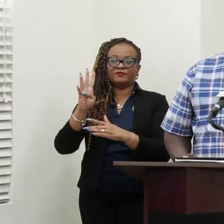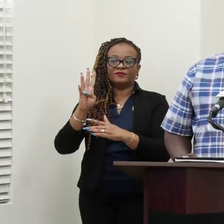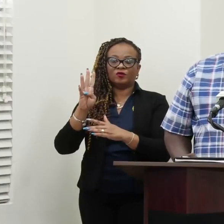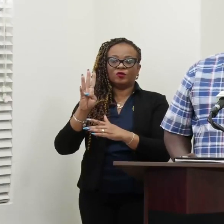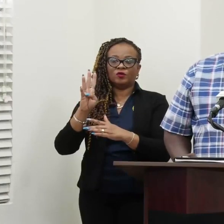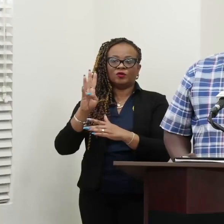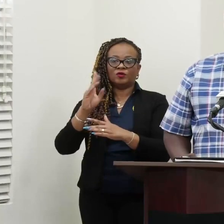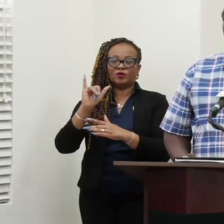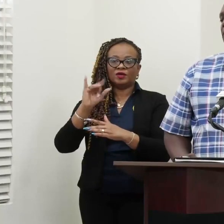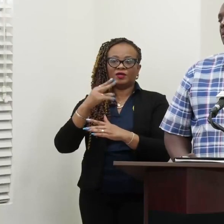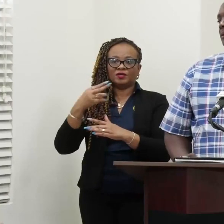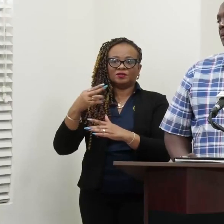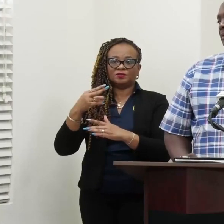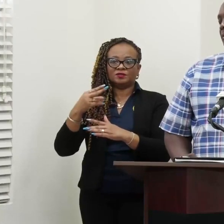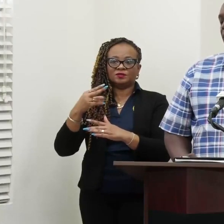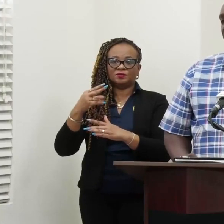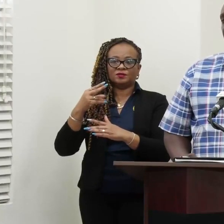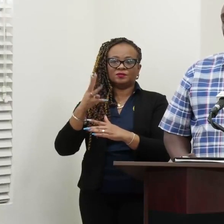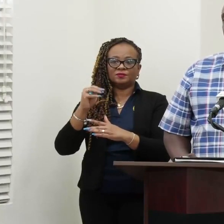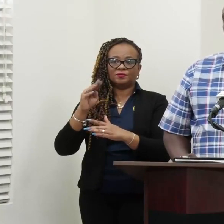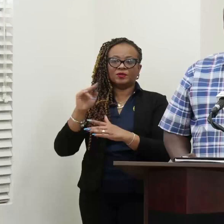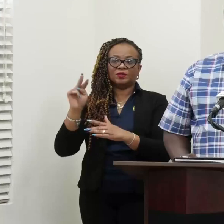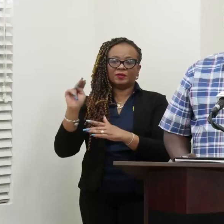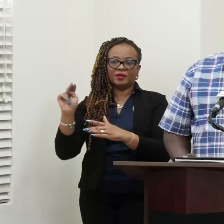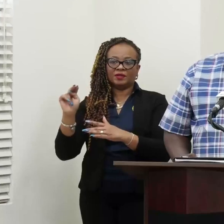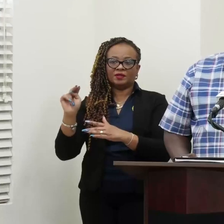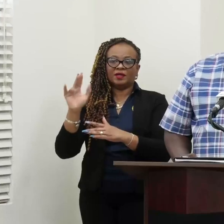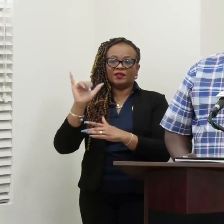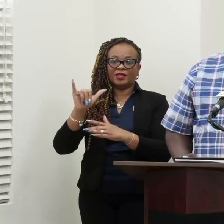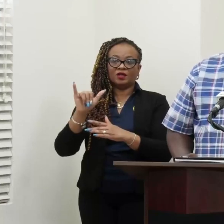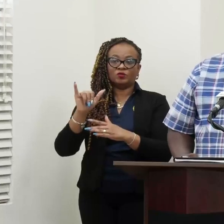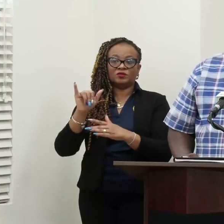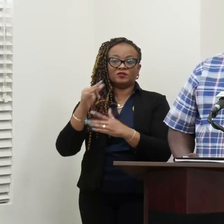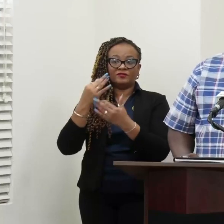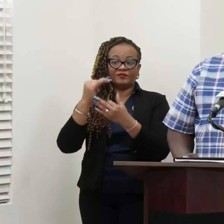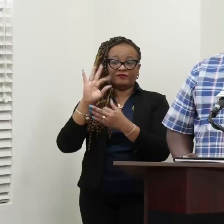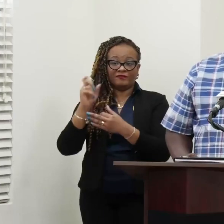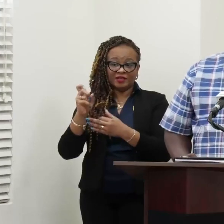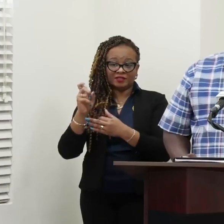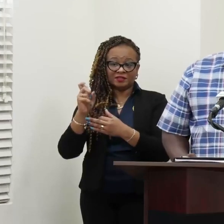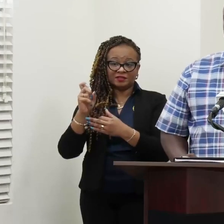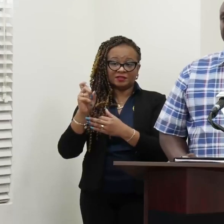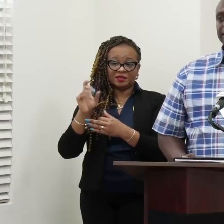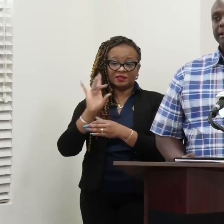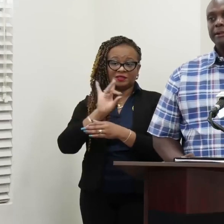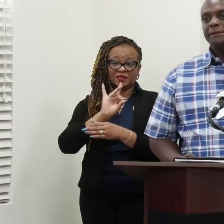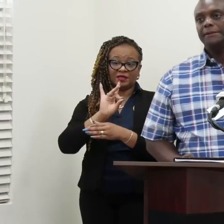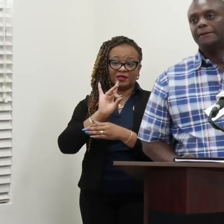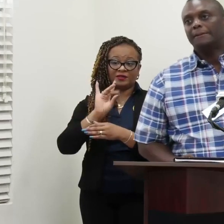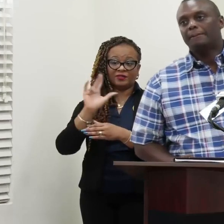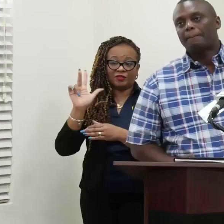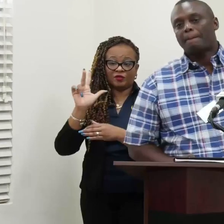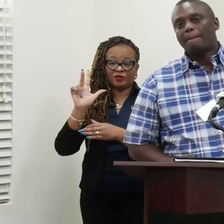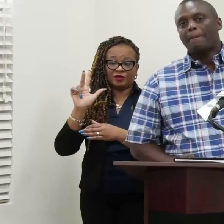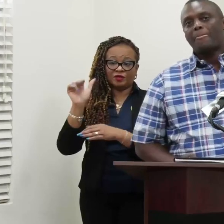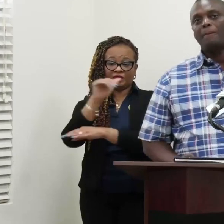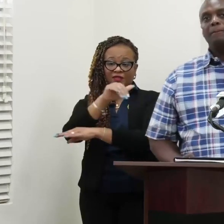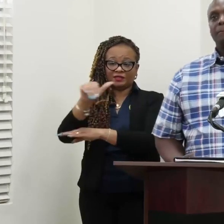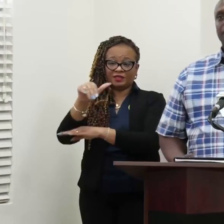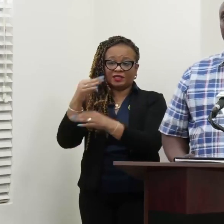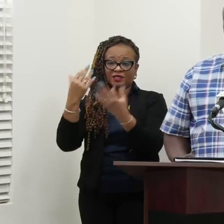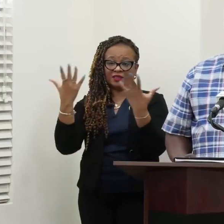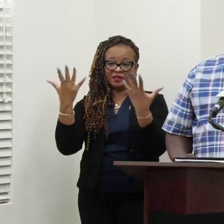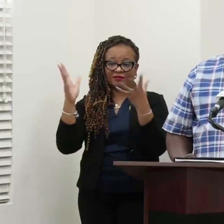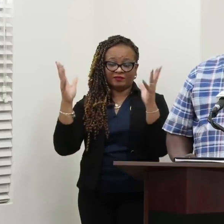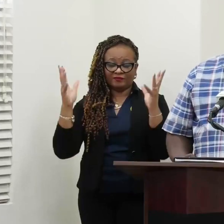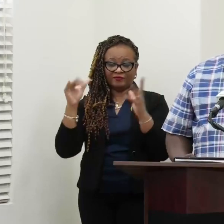main. You don't get glow, keep up look it. That was repaired as of 8:30 p.m. last night. You get arrangé depuis 8 heures